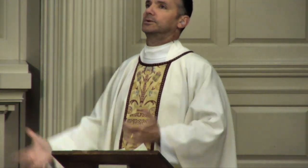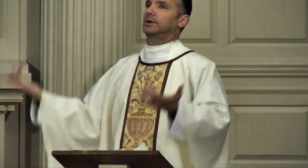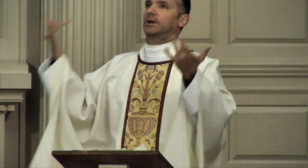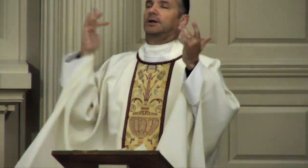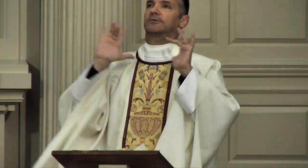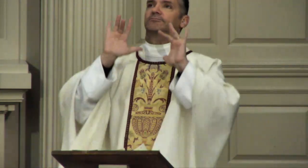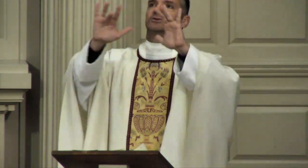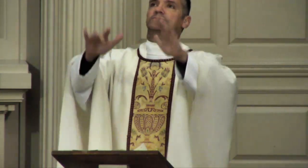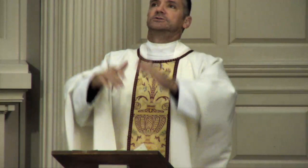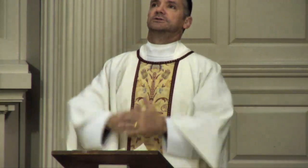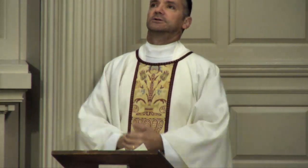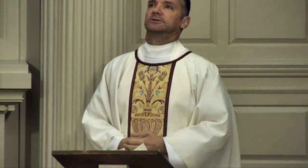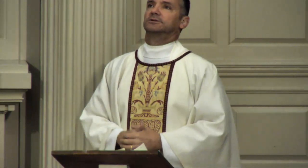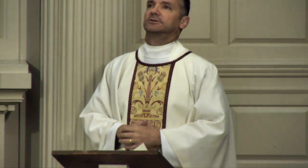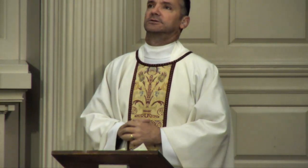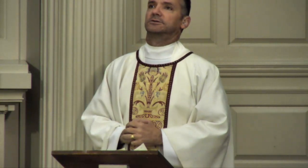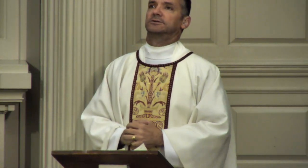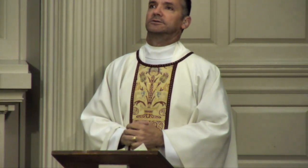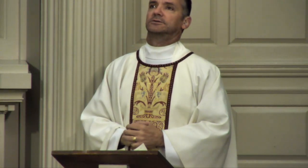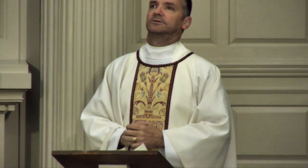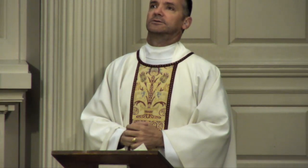Lord, have mercy.